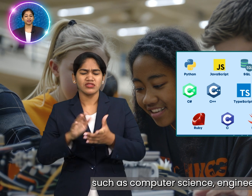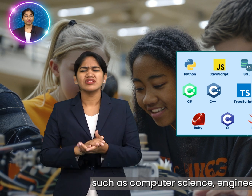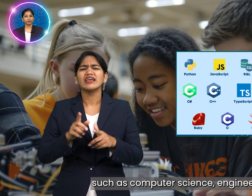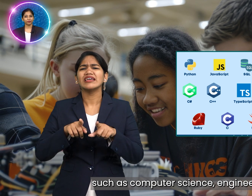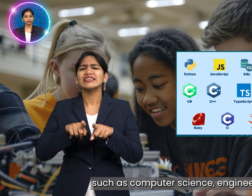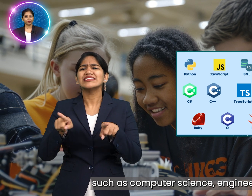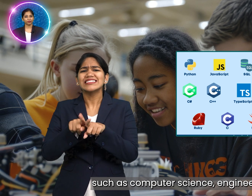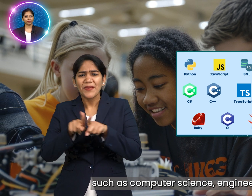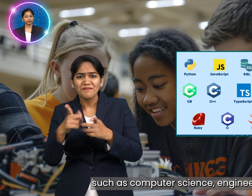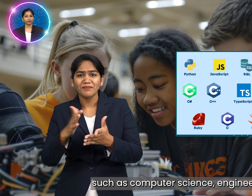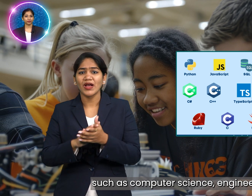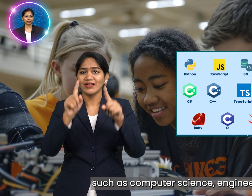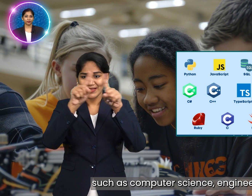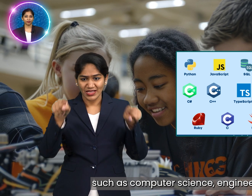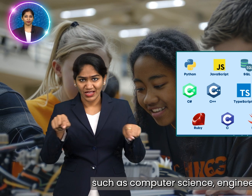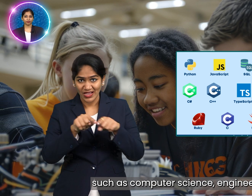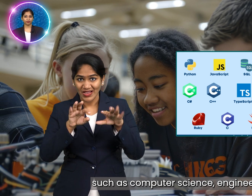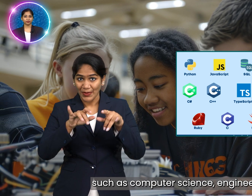science,